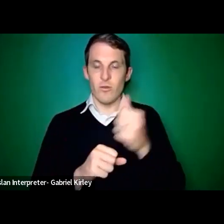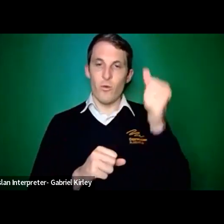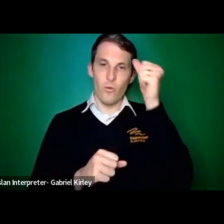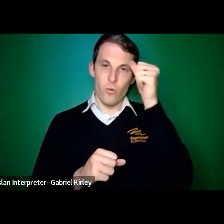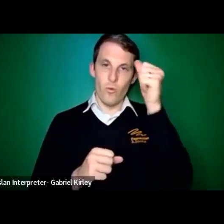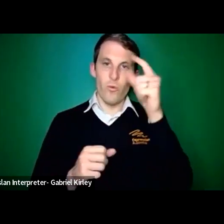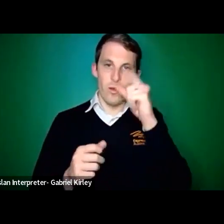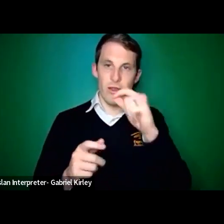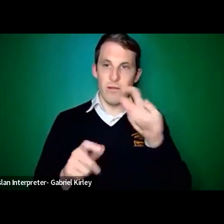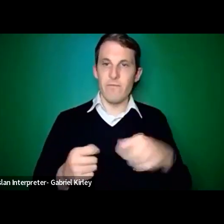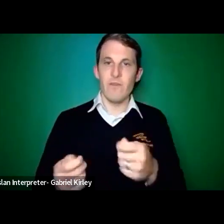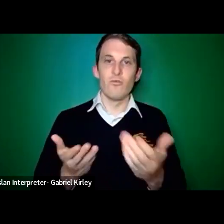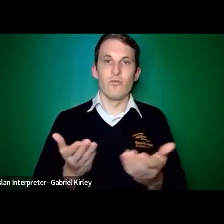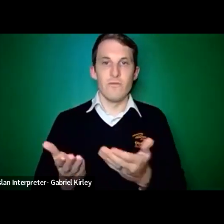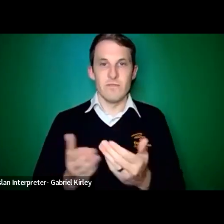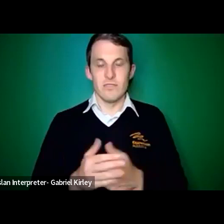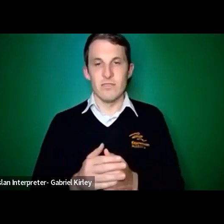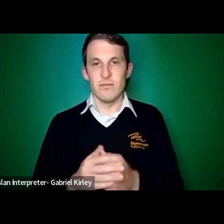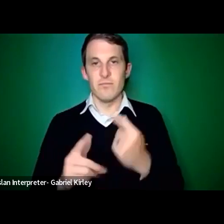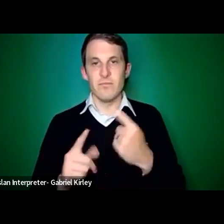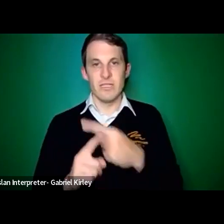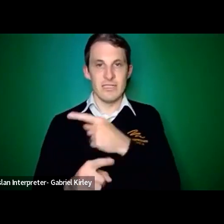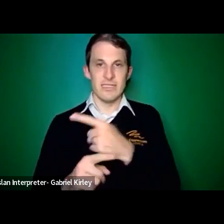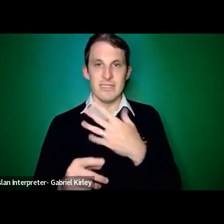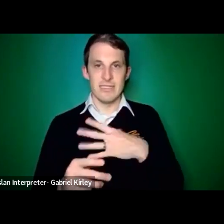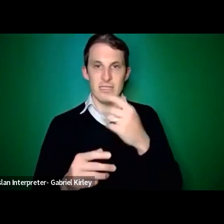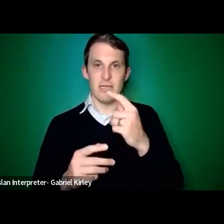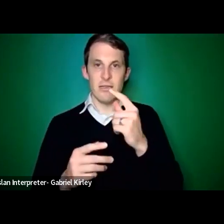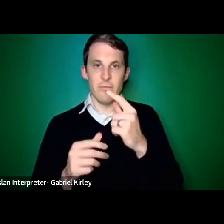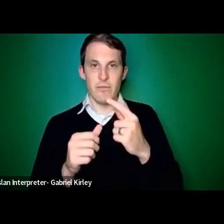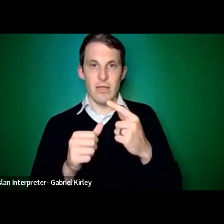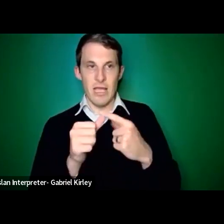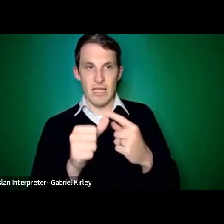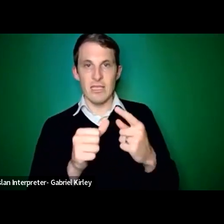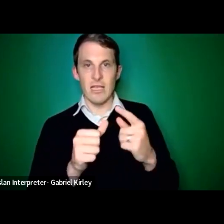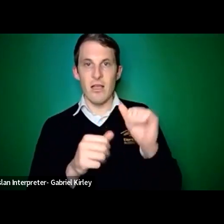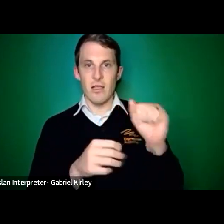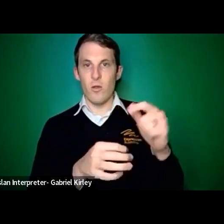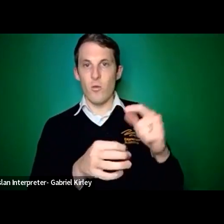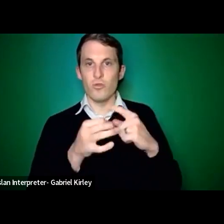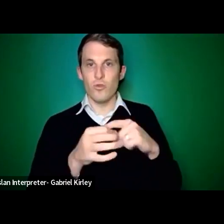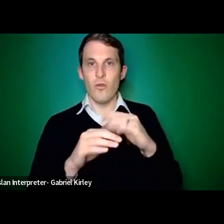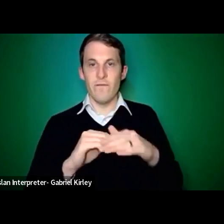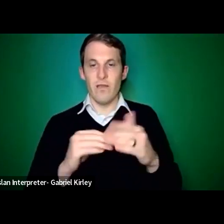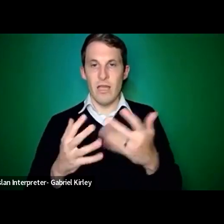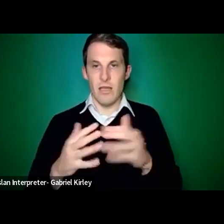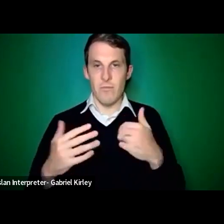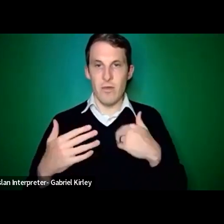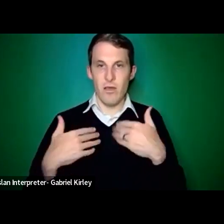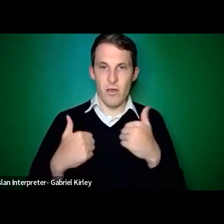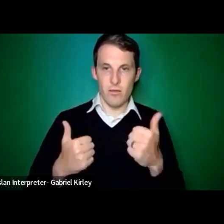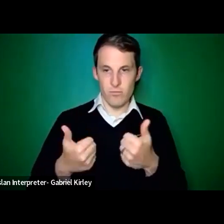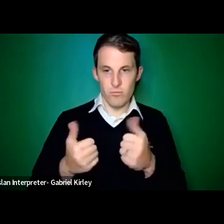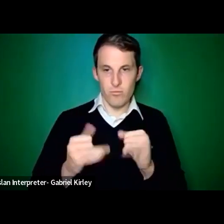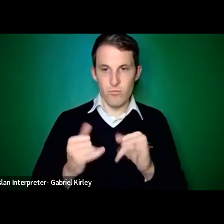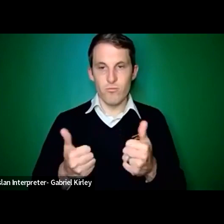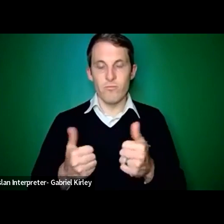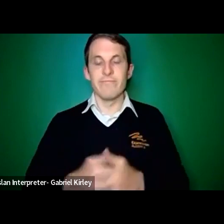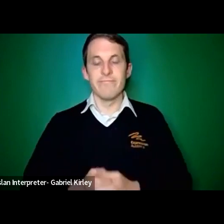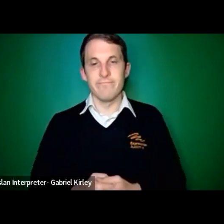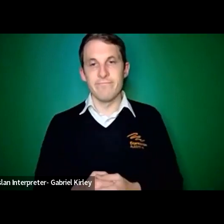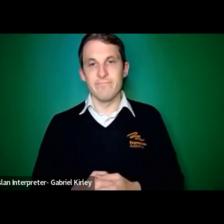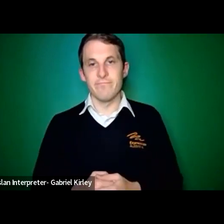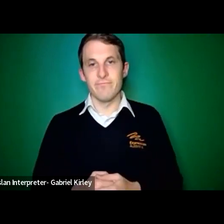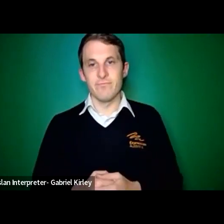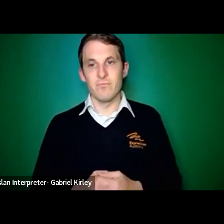then answer and respond to the questions that you're actually asked to about how you're faring with regards to this. We are aware that